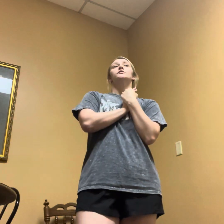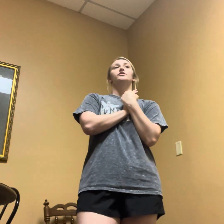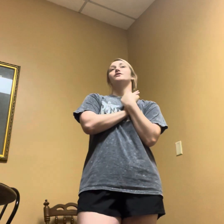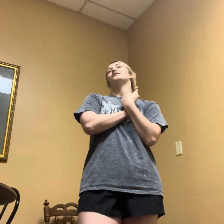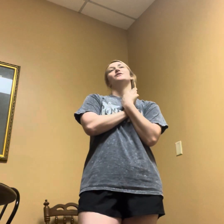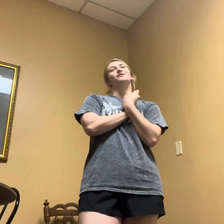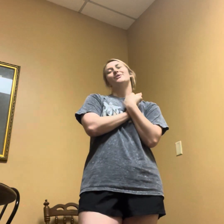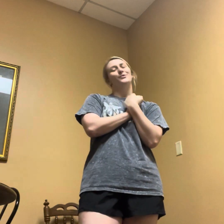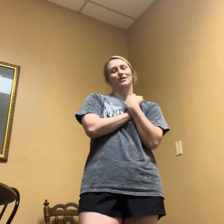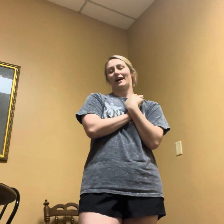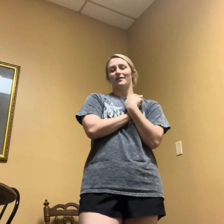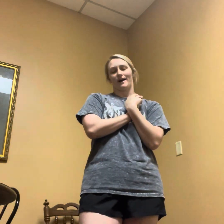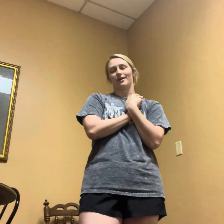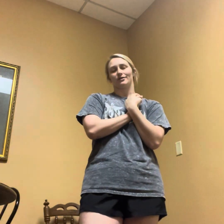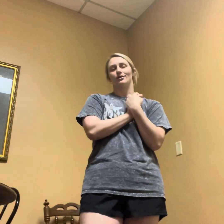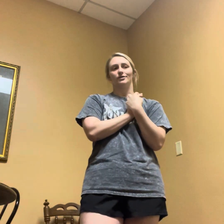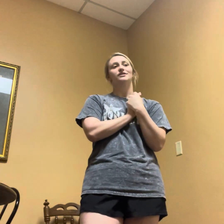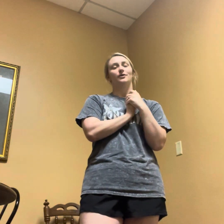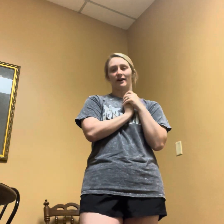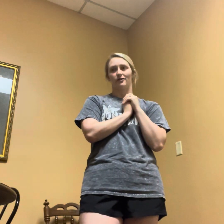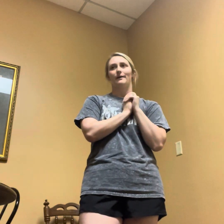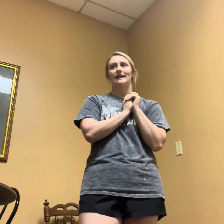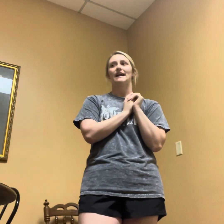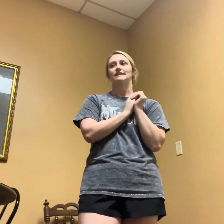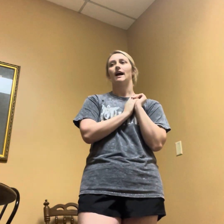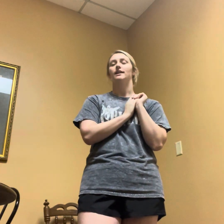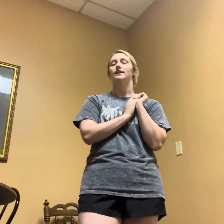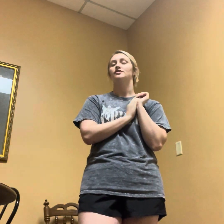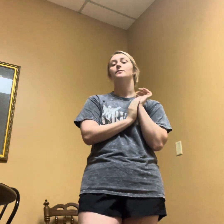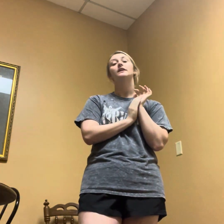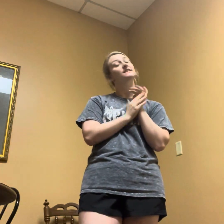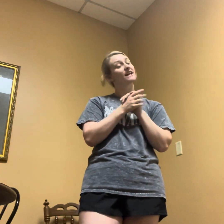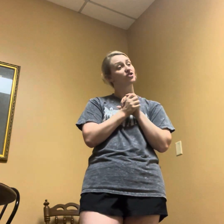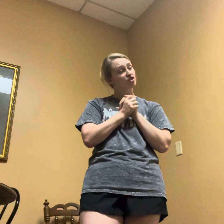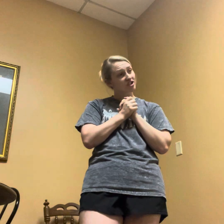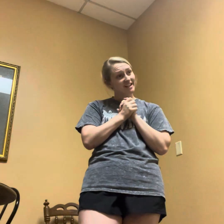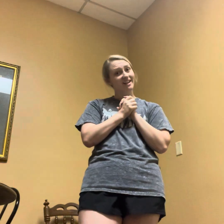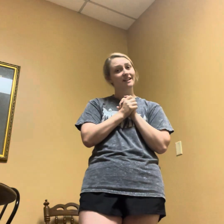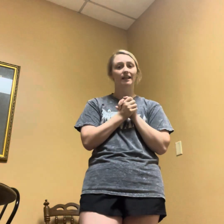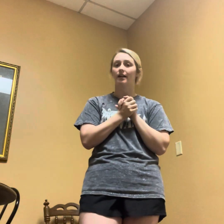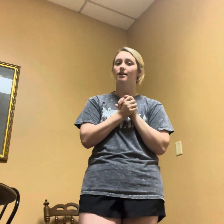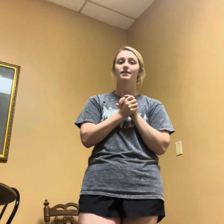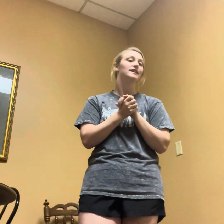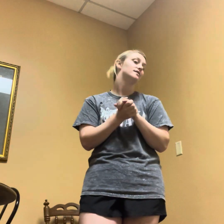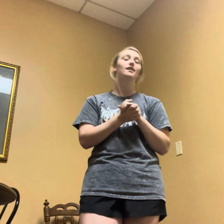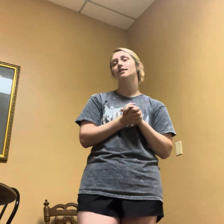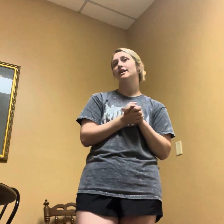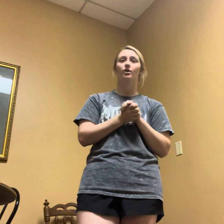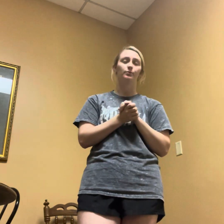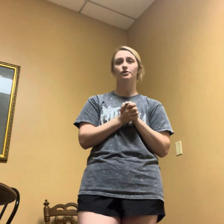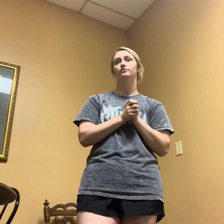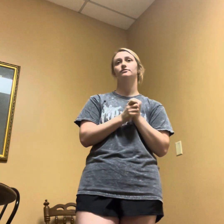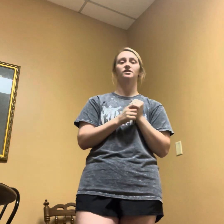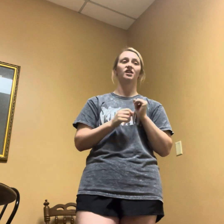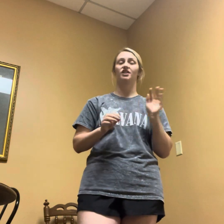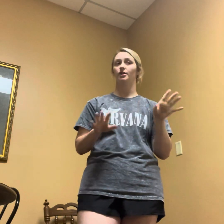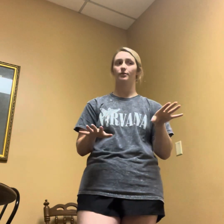Just don't look at the back of the card until everybody has gotten an answer, because that is cheating and that's not going to help you. It's not going to help you at